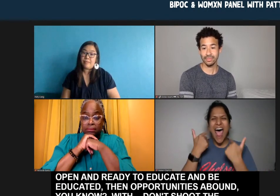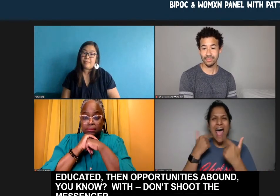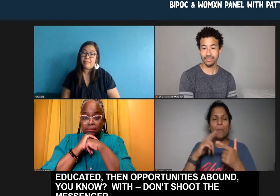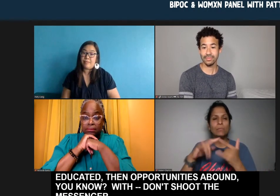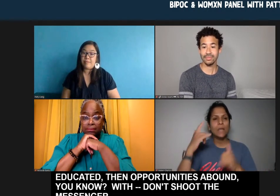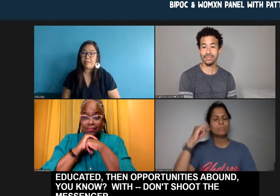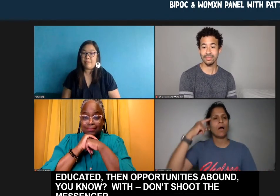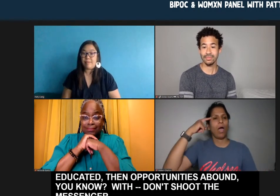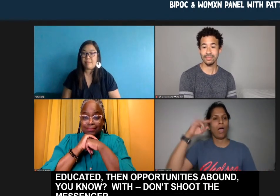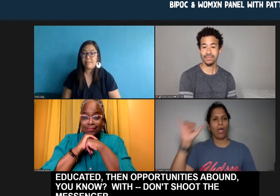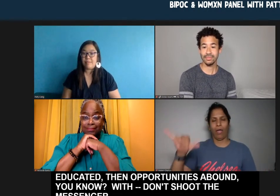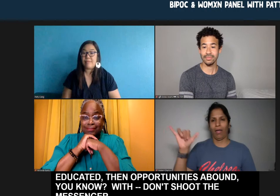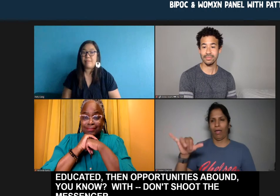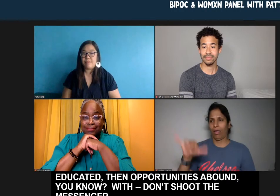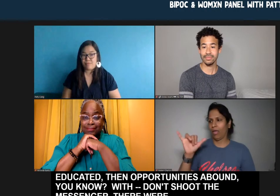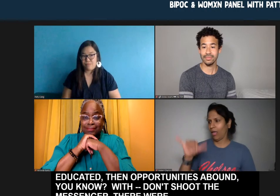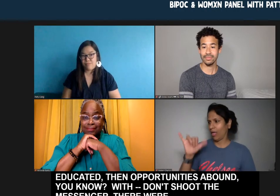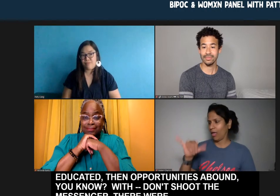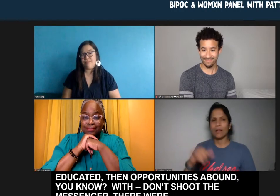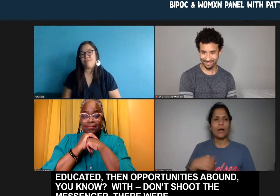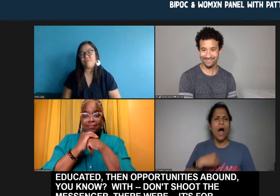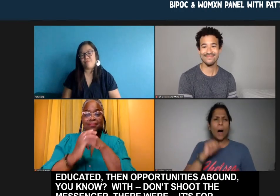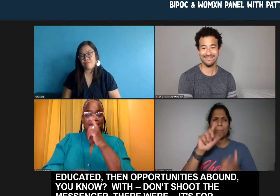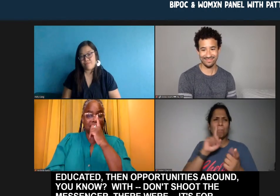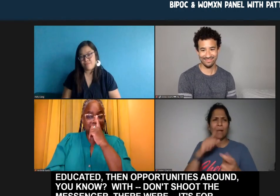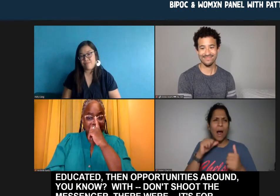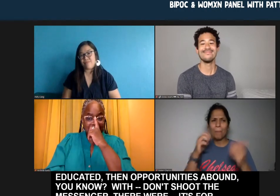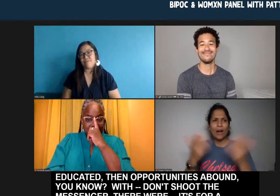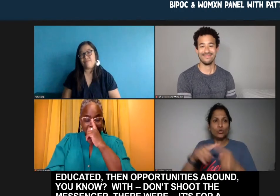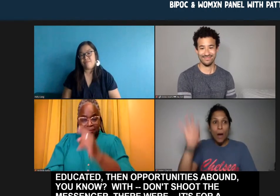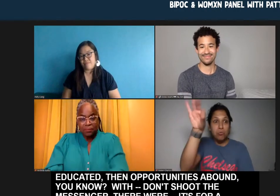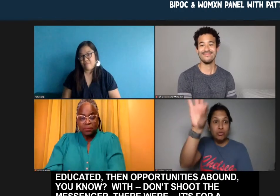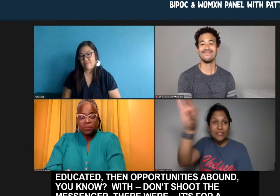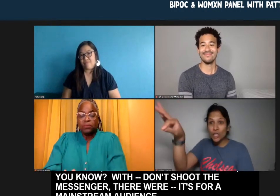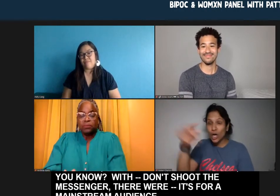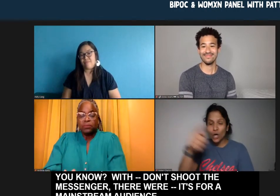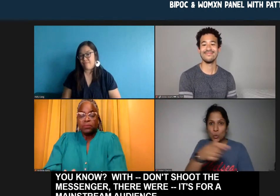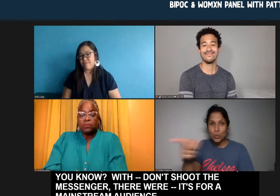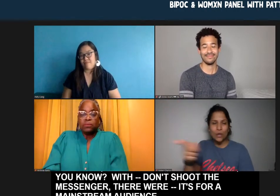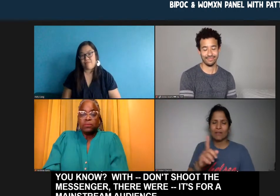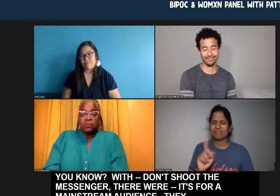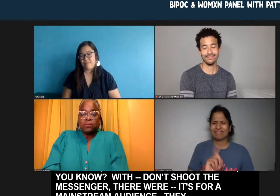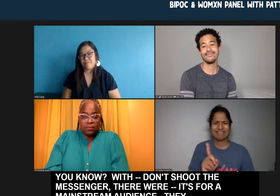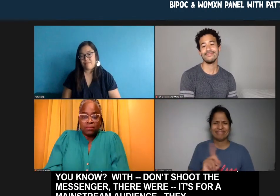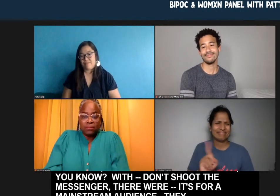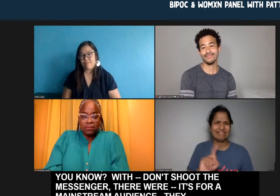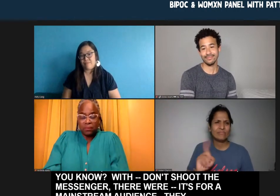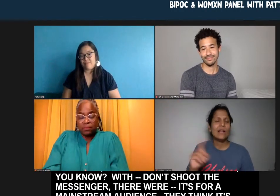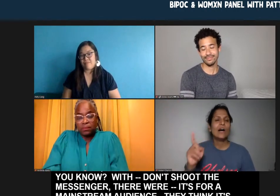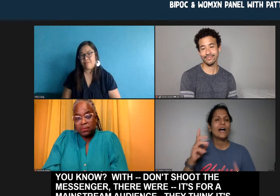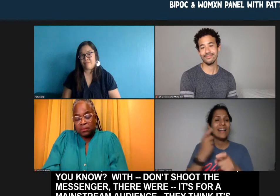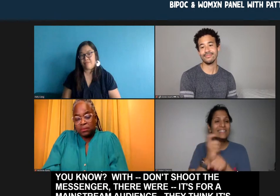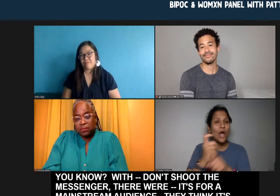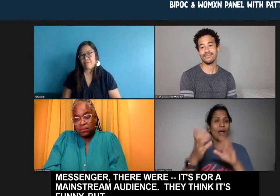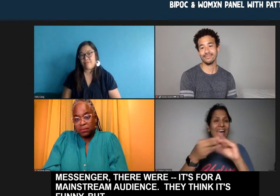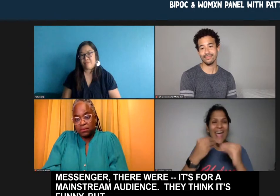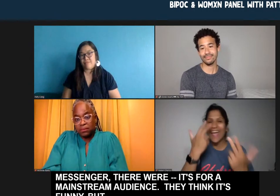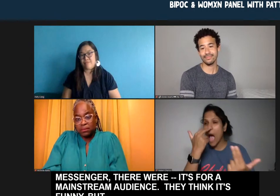it's for a mainstream audience and they think it's funny, but I'm not here as a deaf woman to preach to you